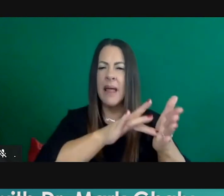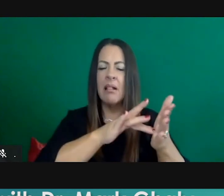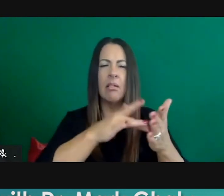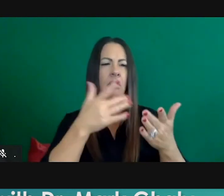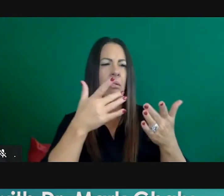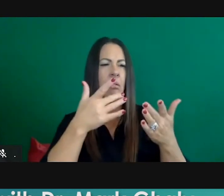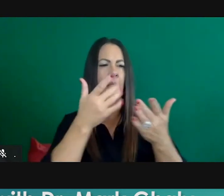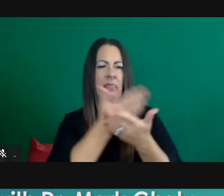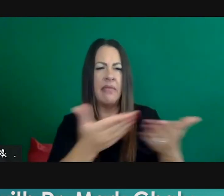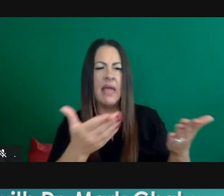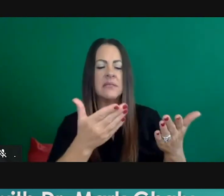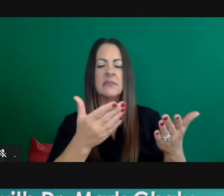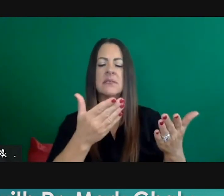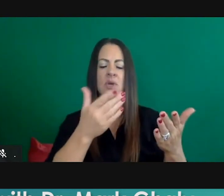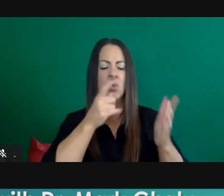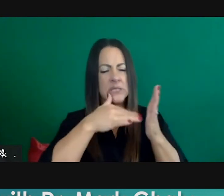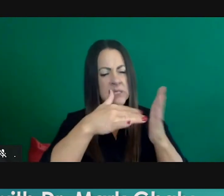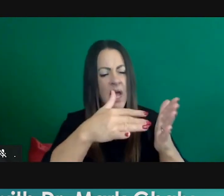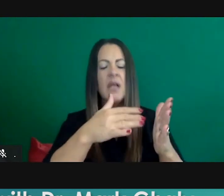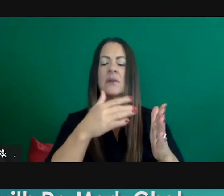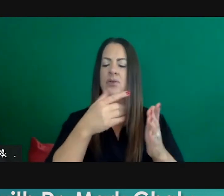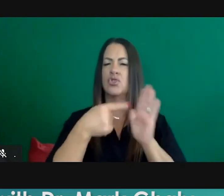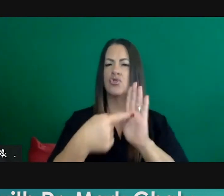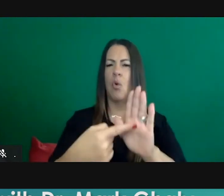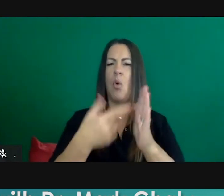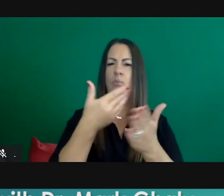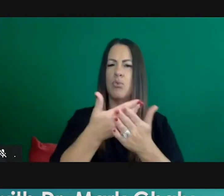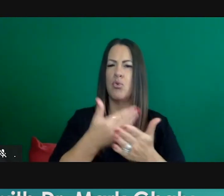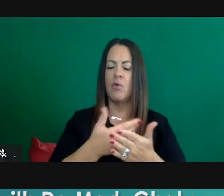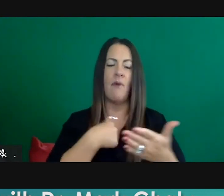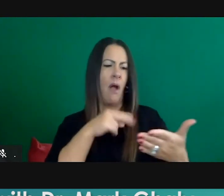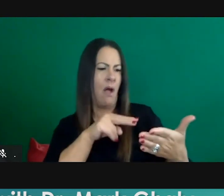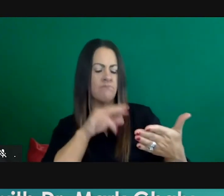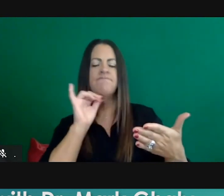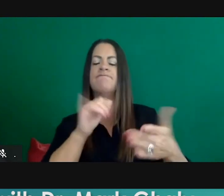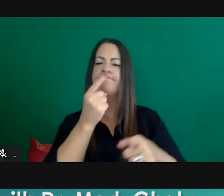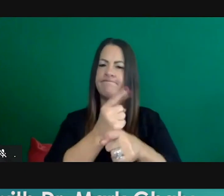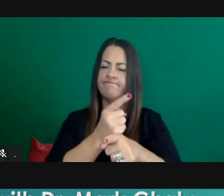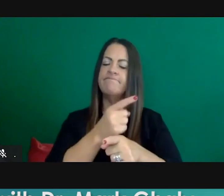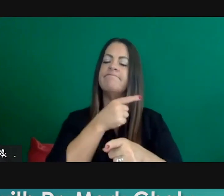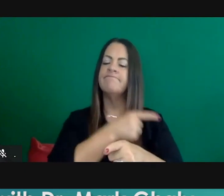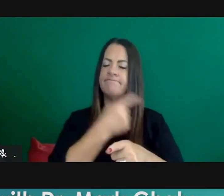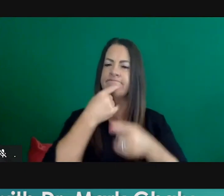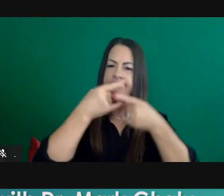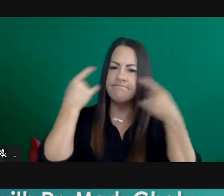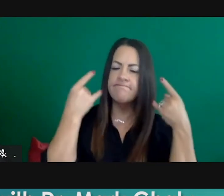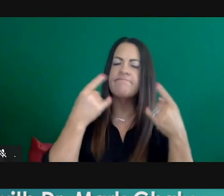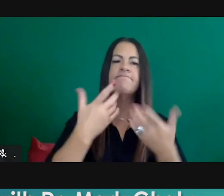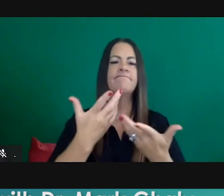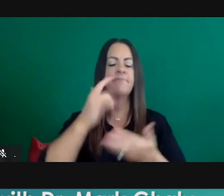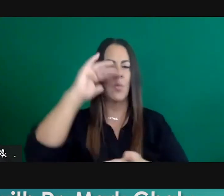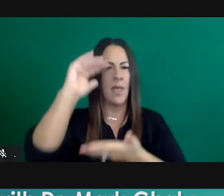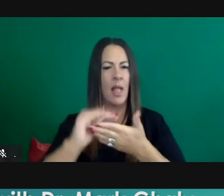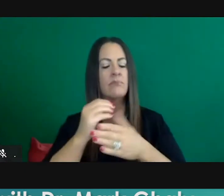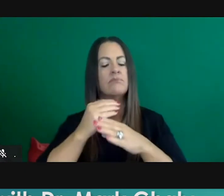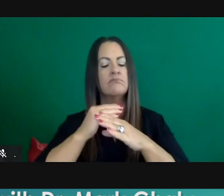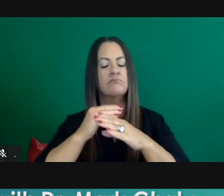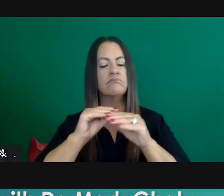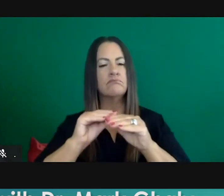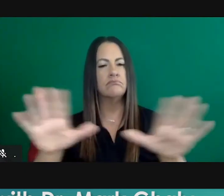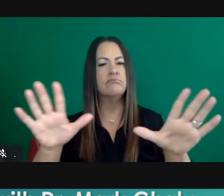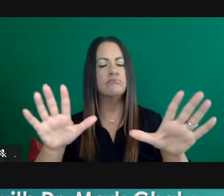only protect those around us, but they cause us to have added protection and reduce transmission. So how do